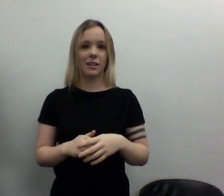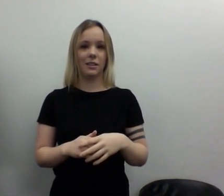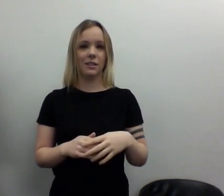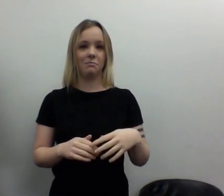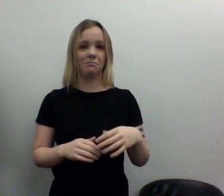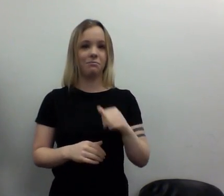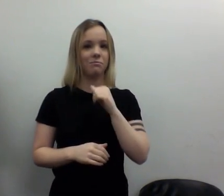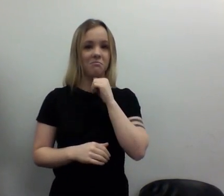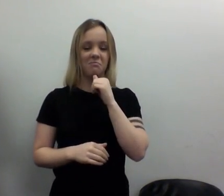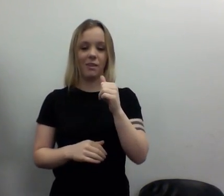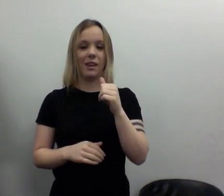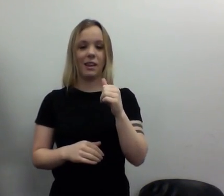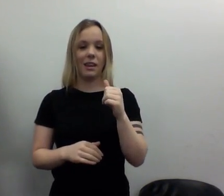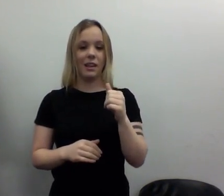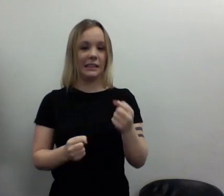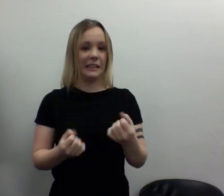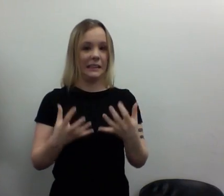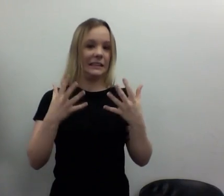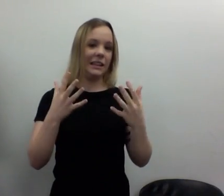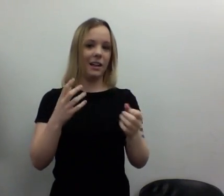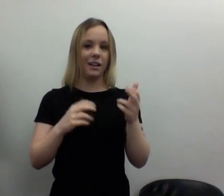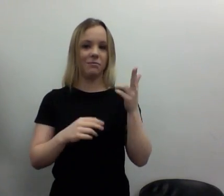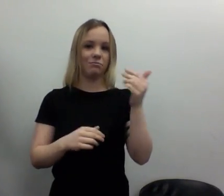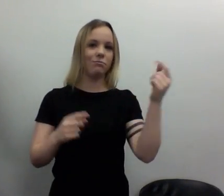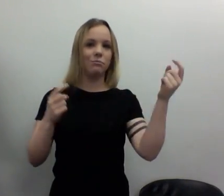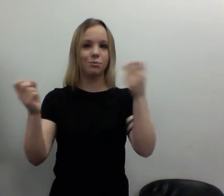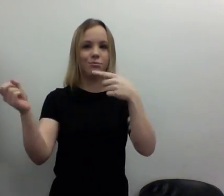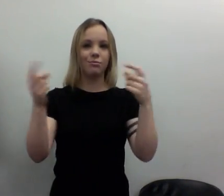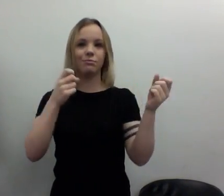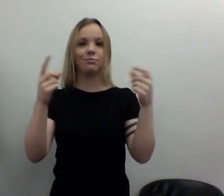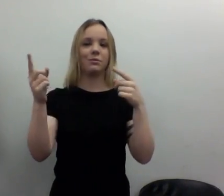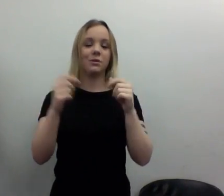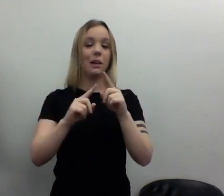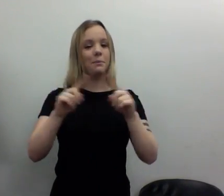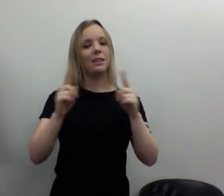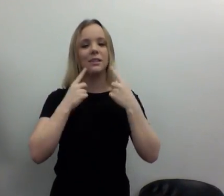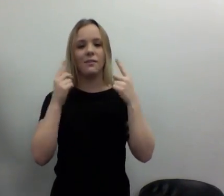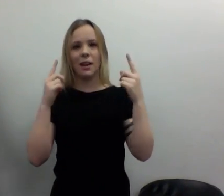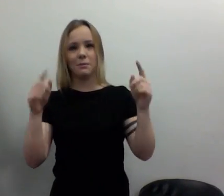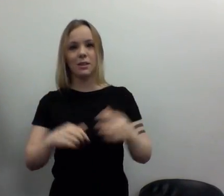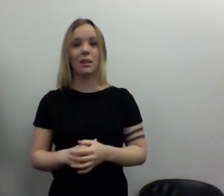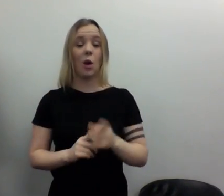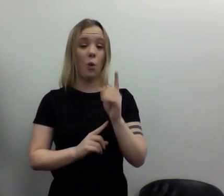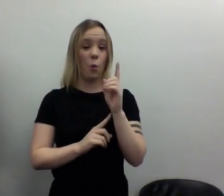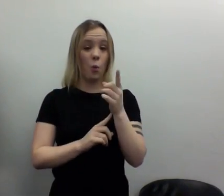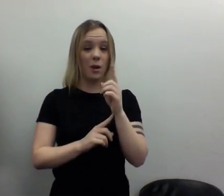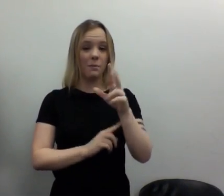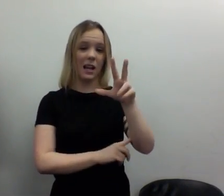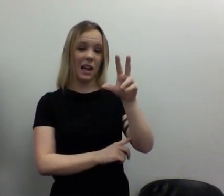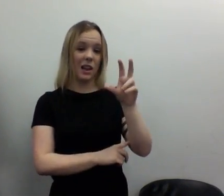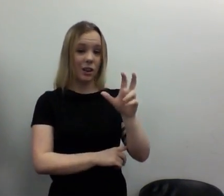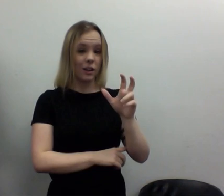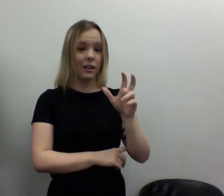people down, but it's famous. 9 men, and in about 1 minute, 35 rounds were fired, 35 bullets.